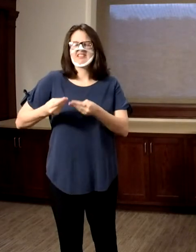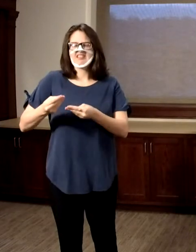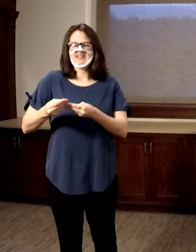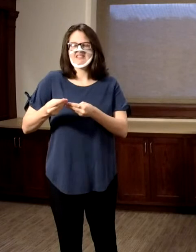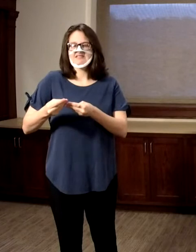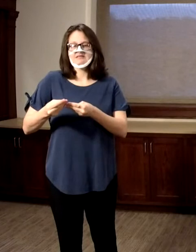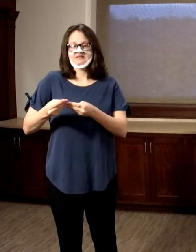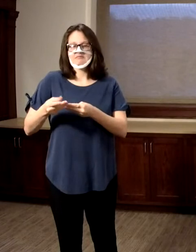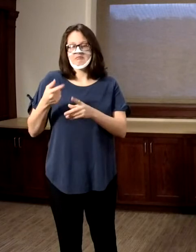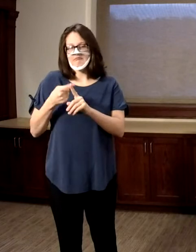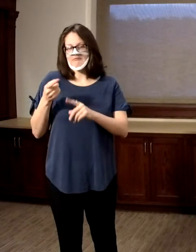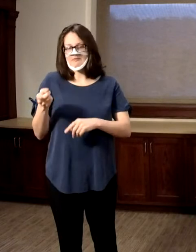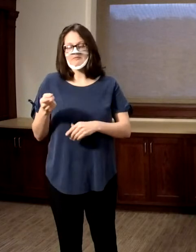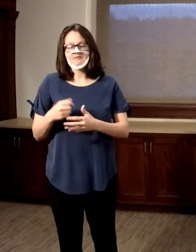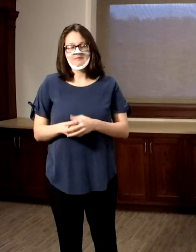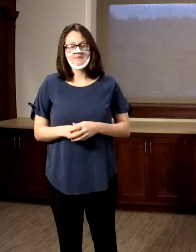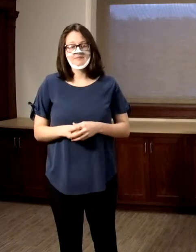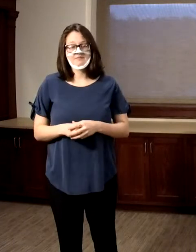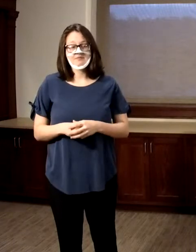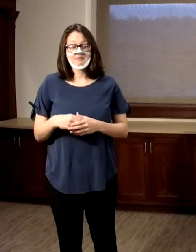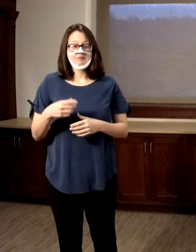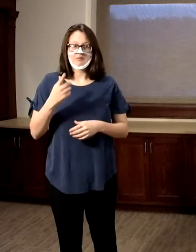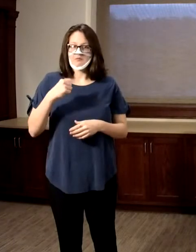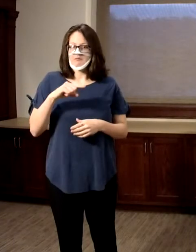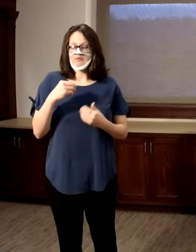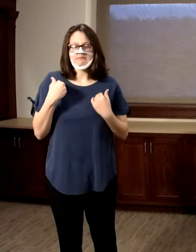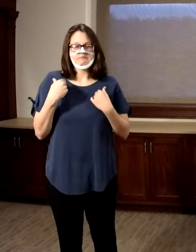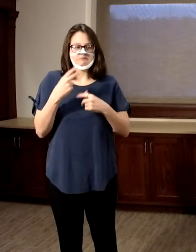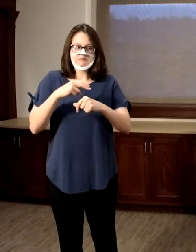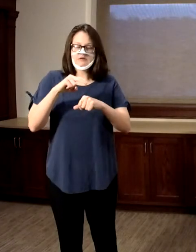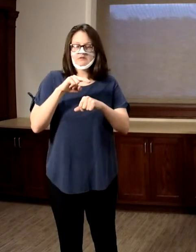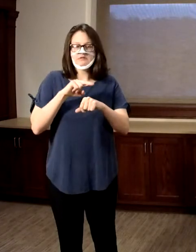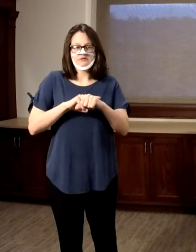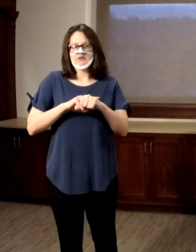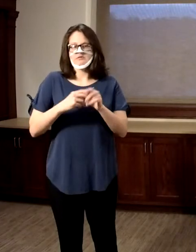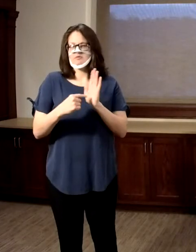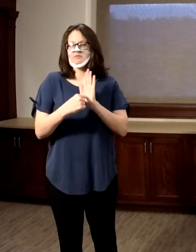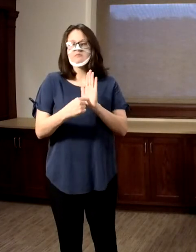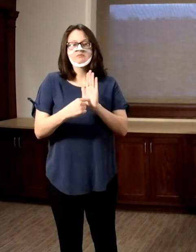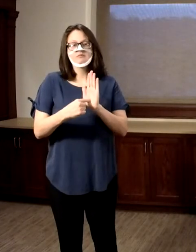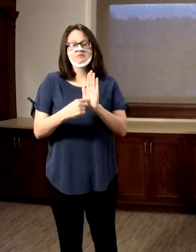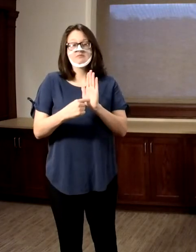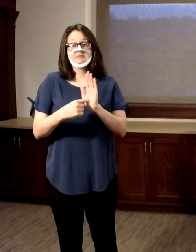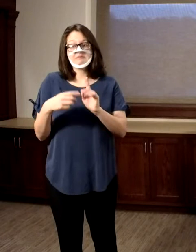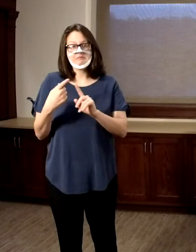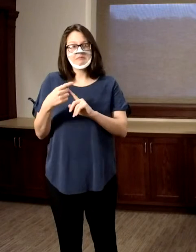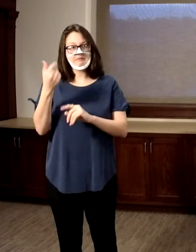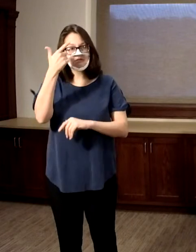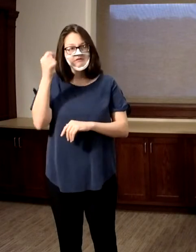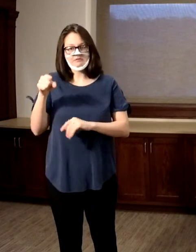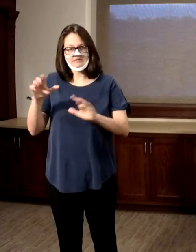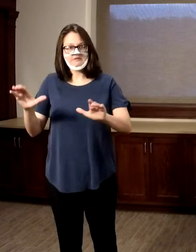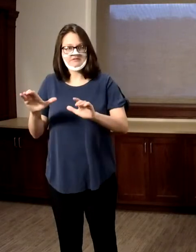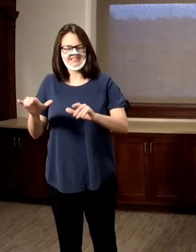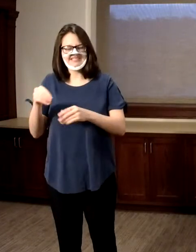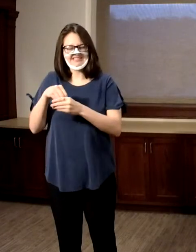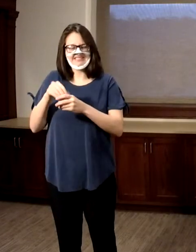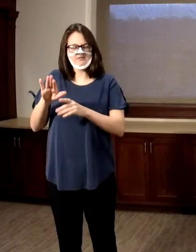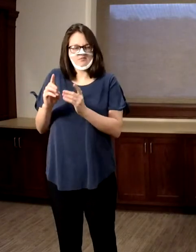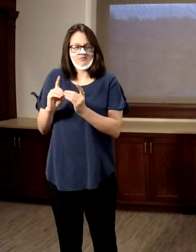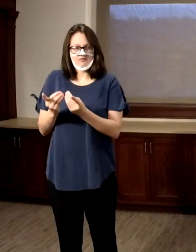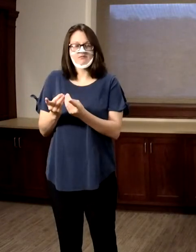has occurred. And we have gotten national accolades in this county government because of the things that Mark and his department have